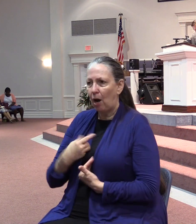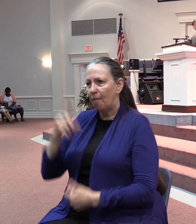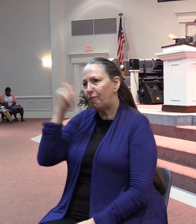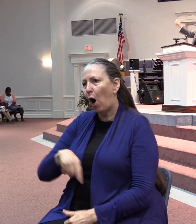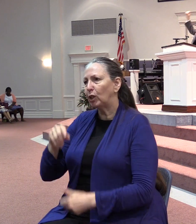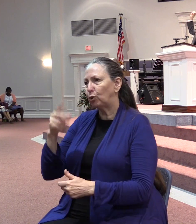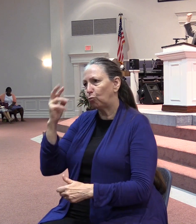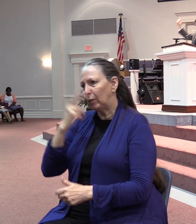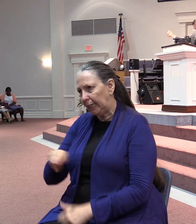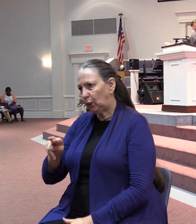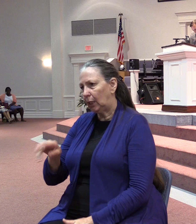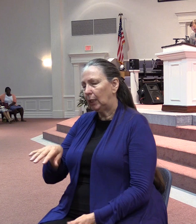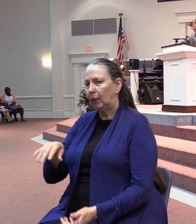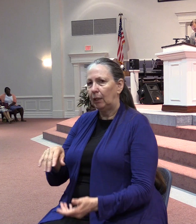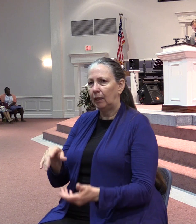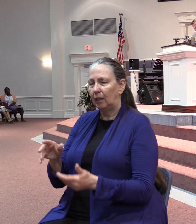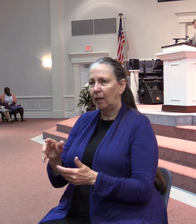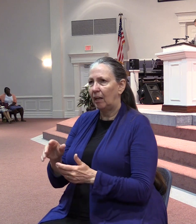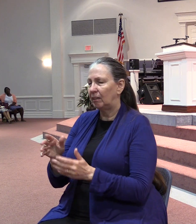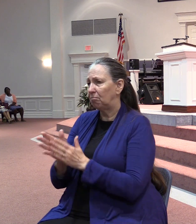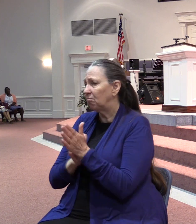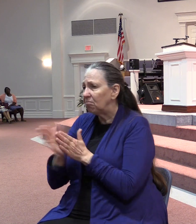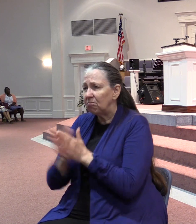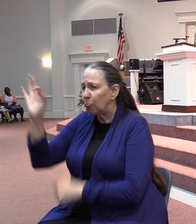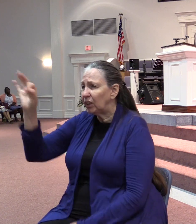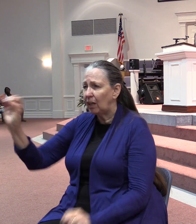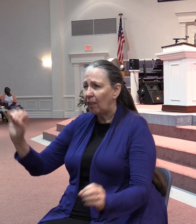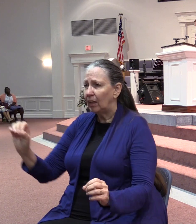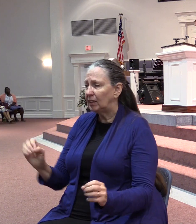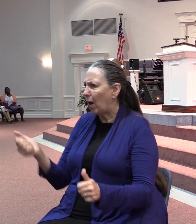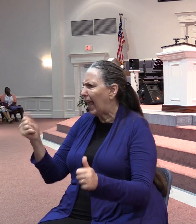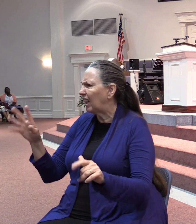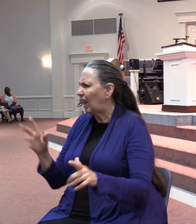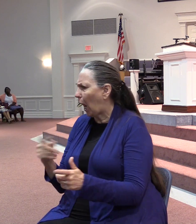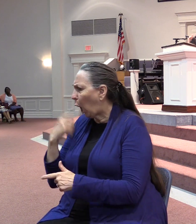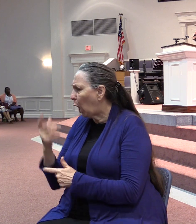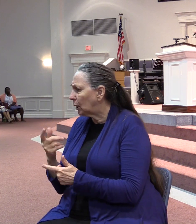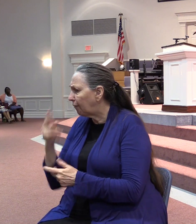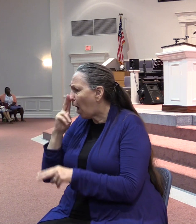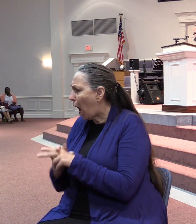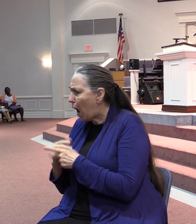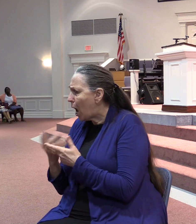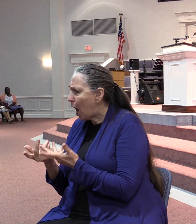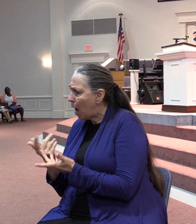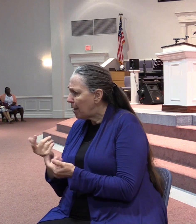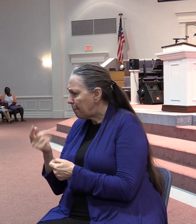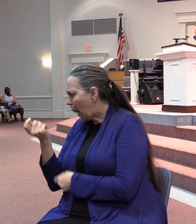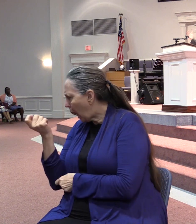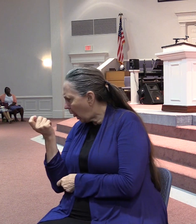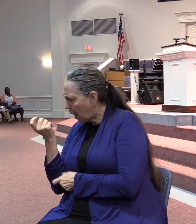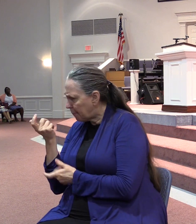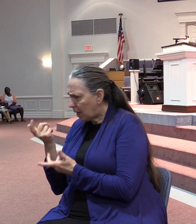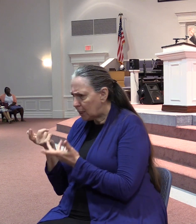dead programs, lifeless pulpits. So they're flocking to anything that can show them a hint